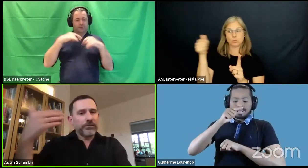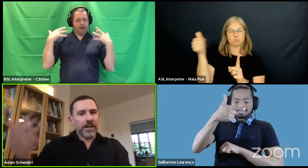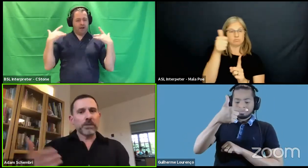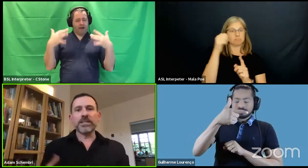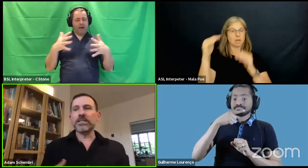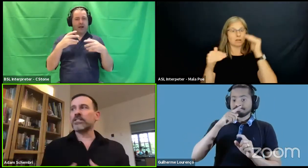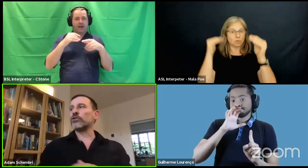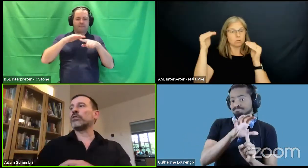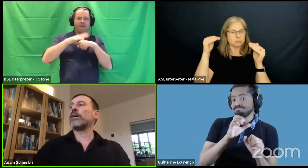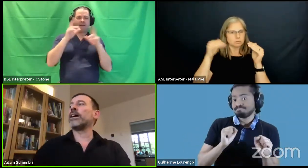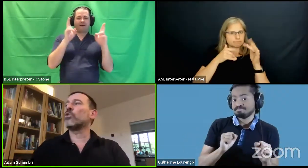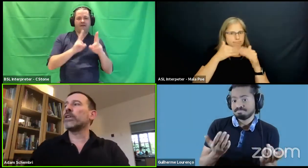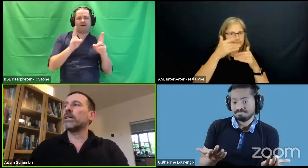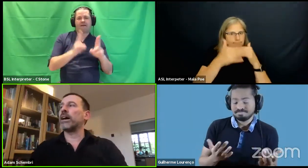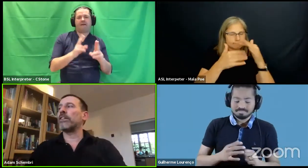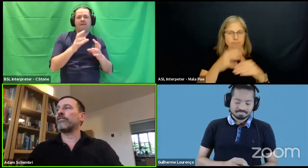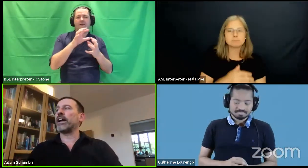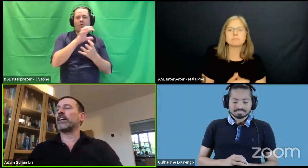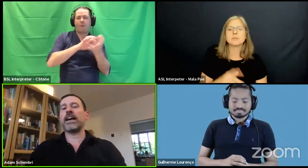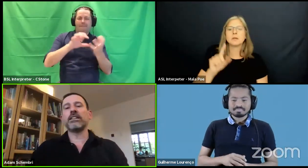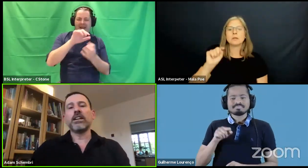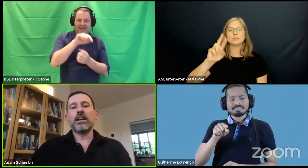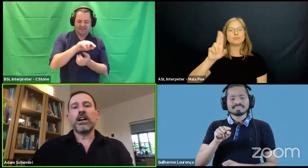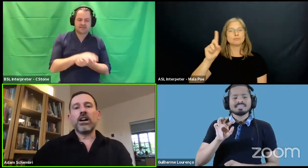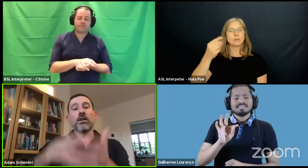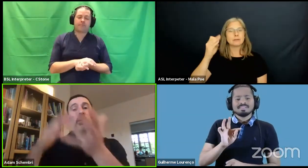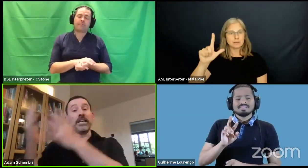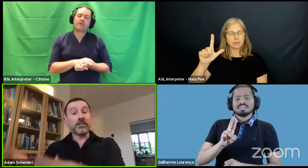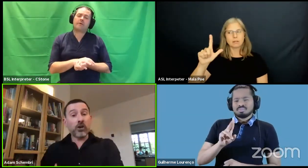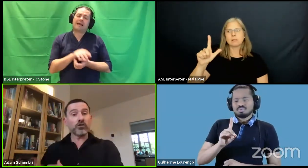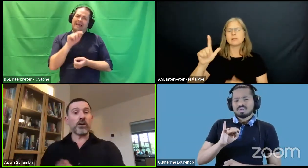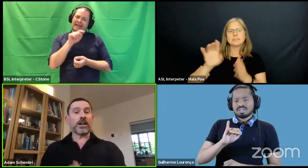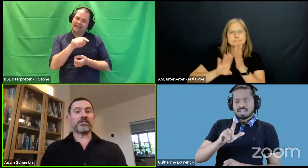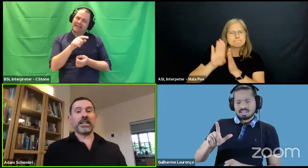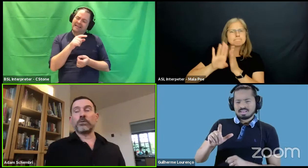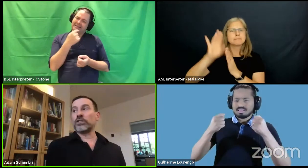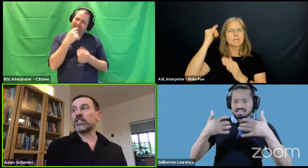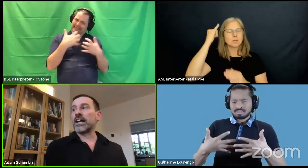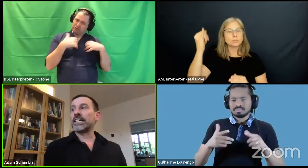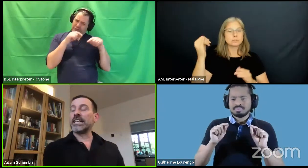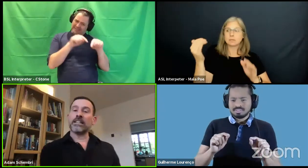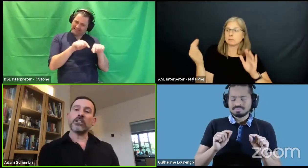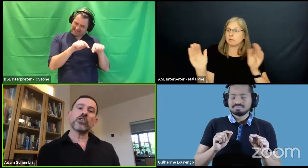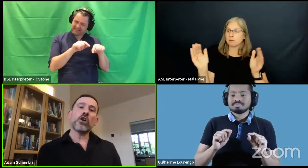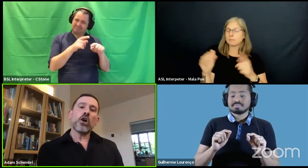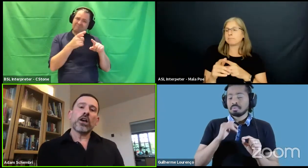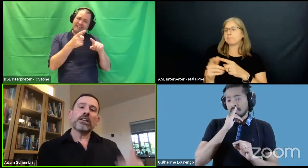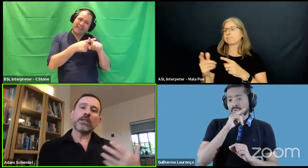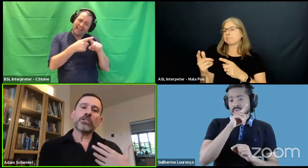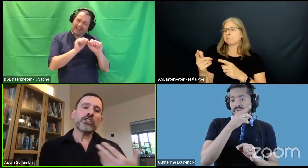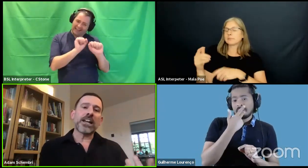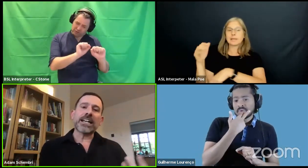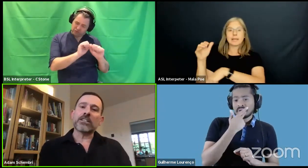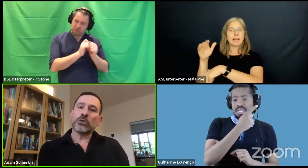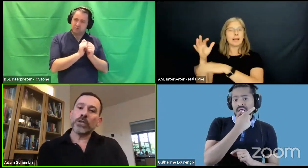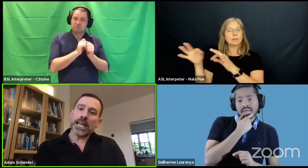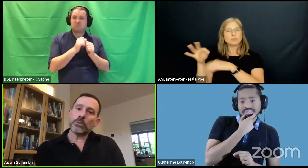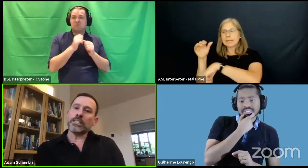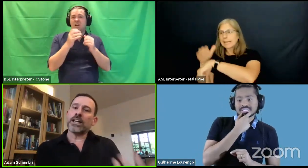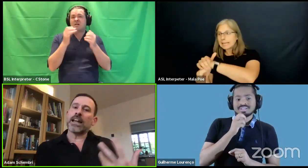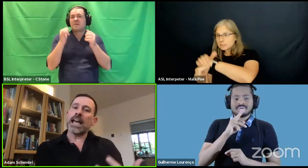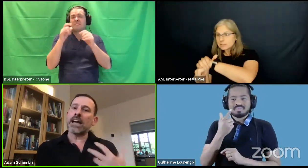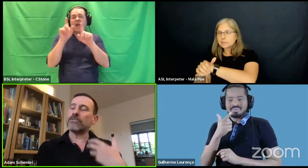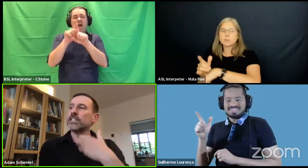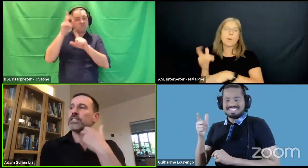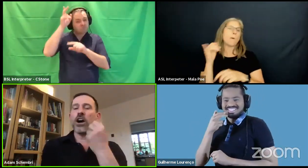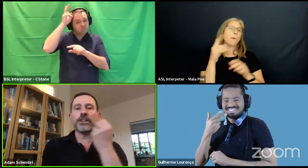Traugott develops this notion by talking about the fact that in contrast to languages like English, languages like Atsugewi